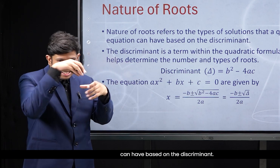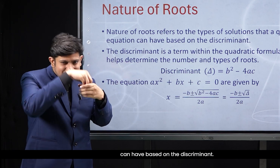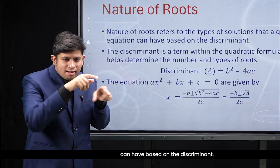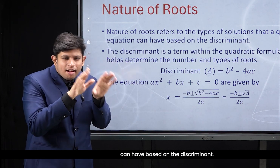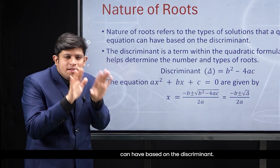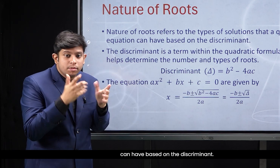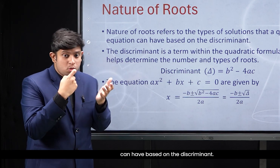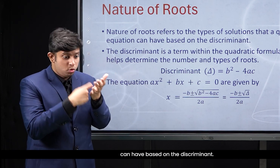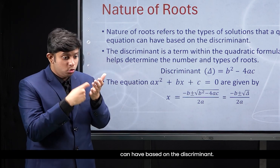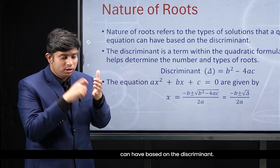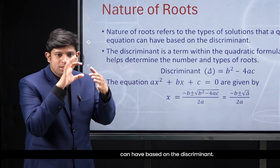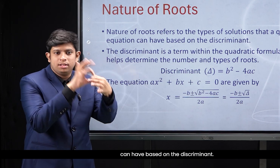discriminant.